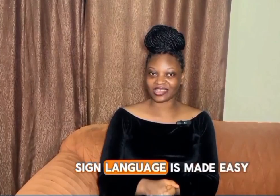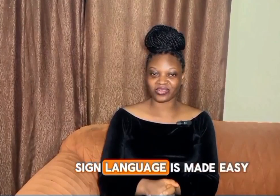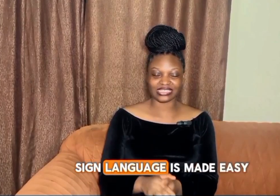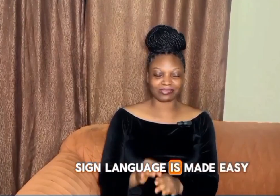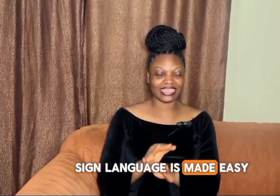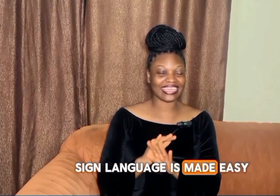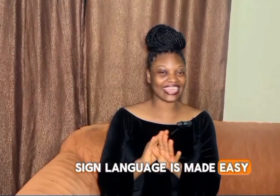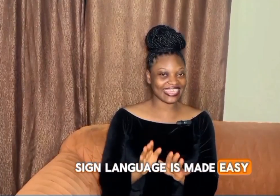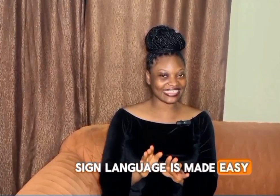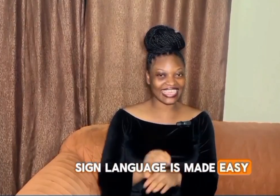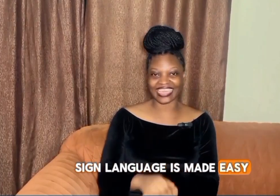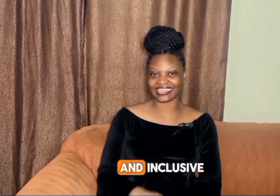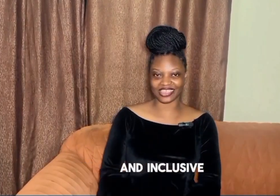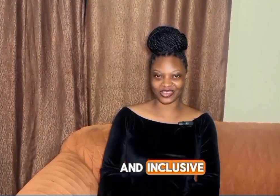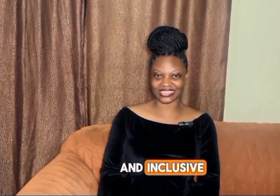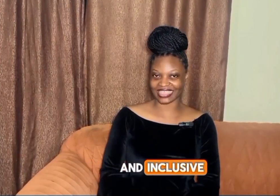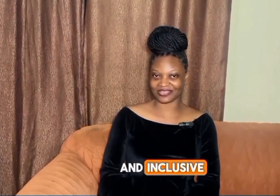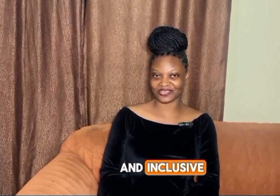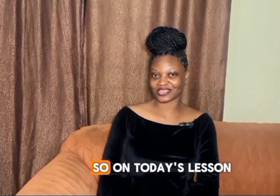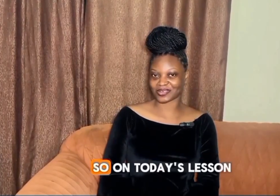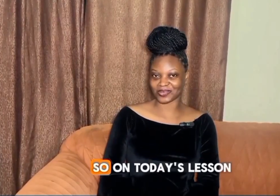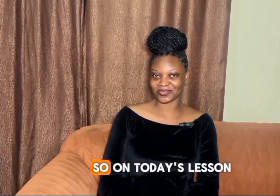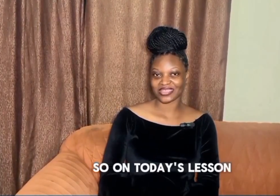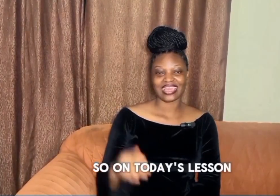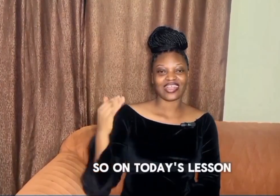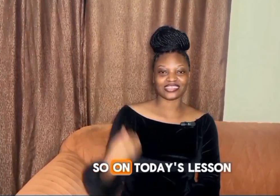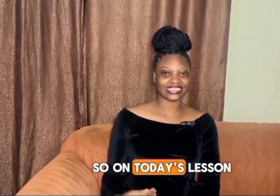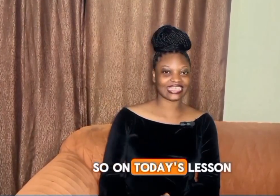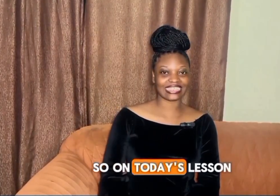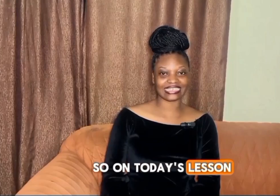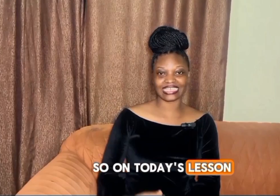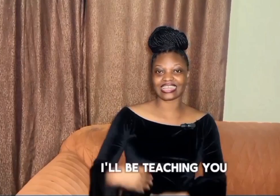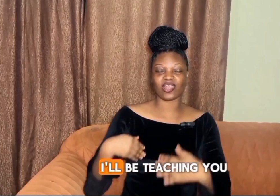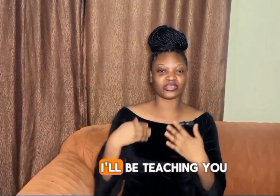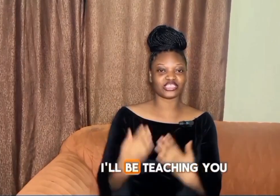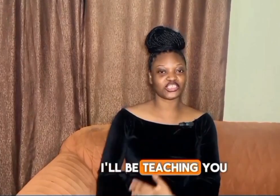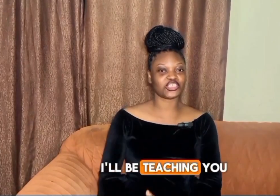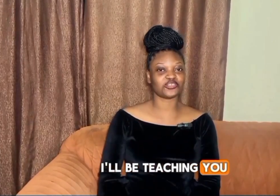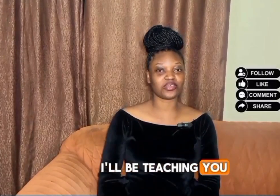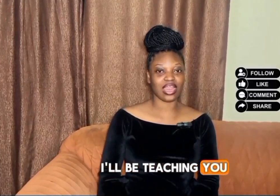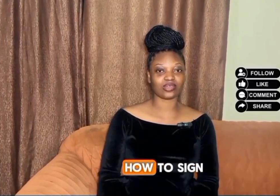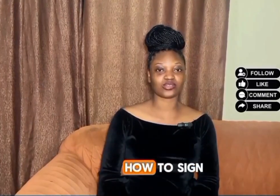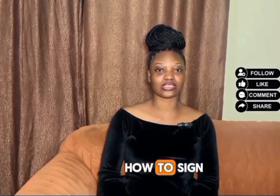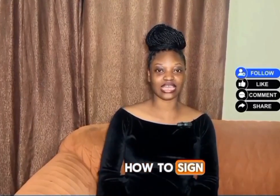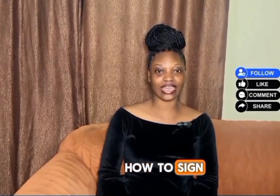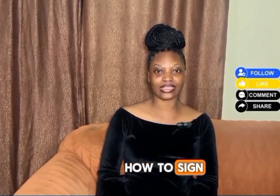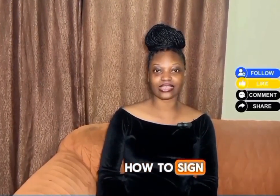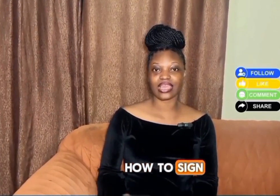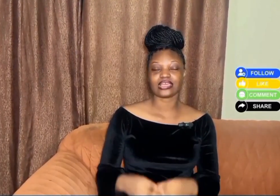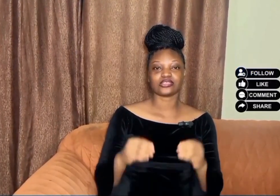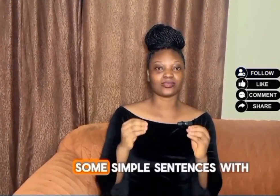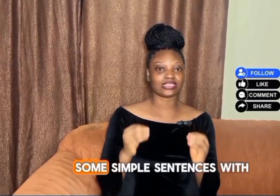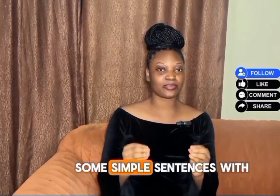sign language is made easy and inclusive. So, on today's lesson, I'll be teaching you how to